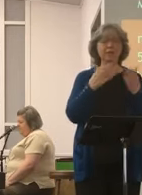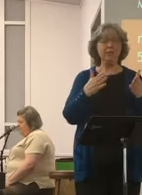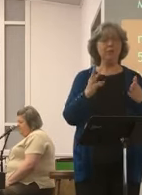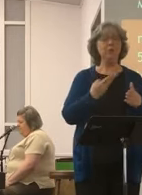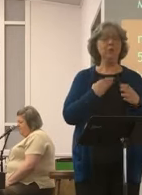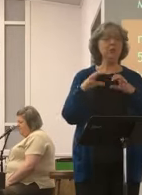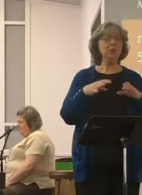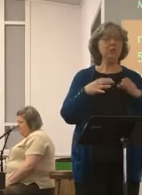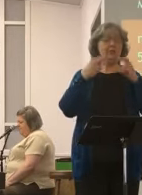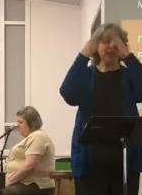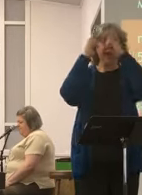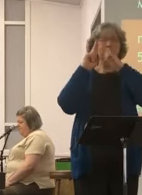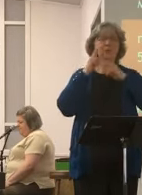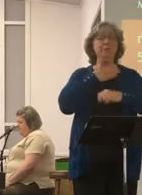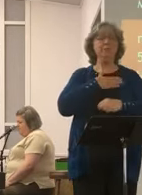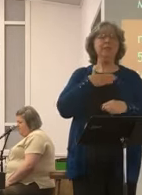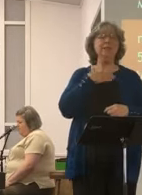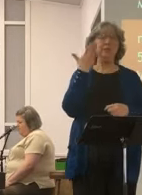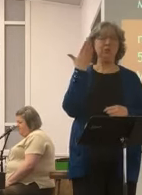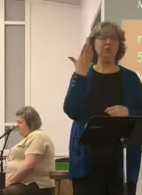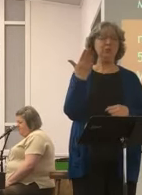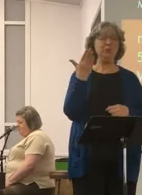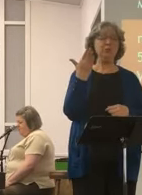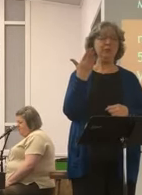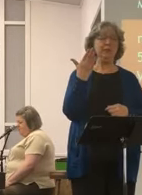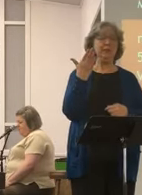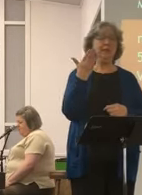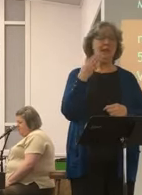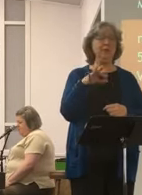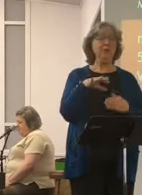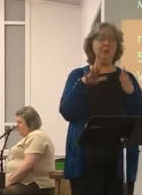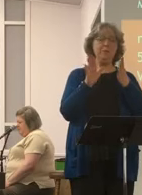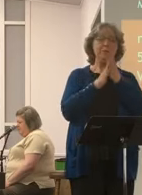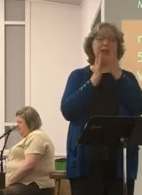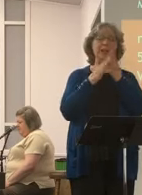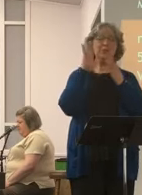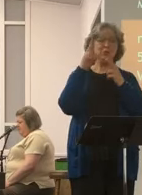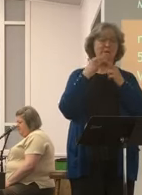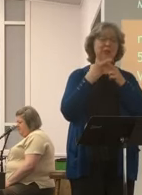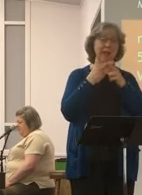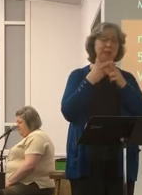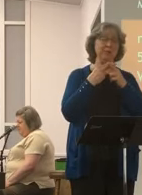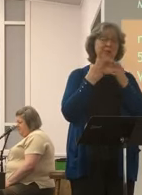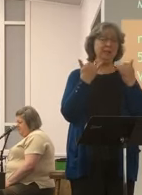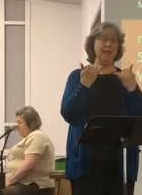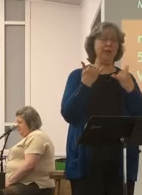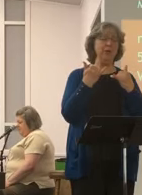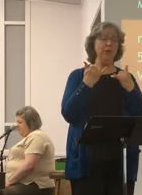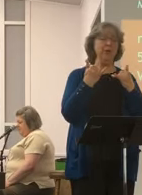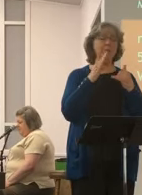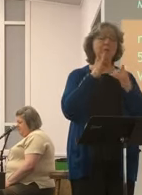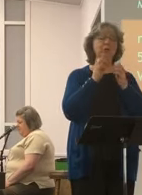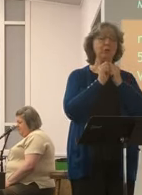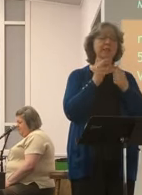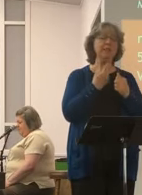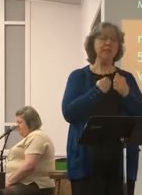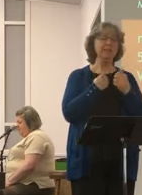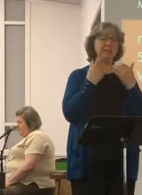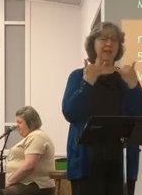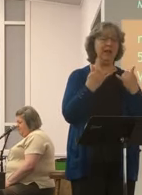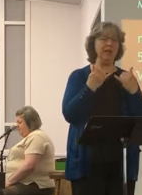and pleases you. And we just want to take this moment to praise your name. We pray, Lord, that you would be with us today,